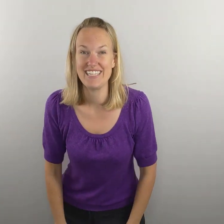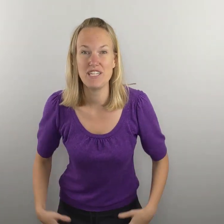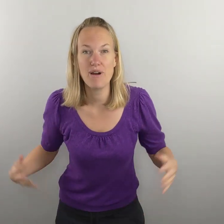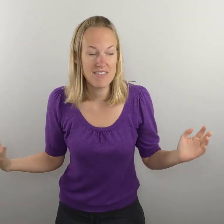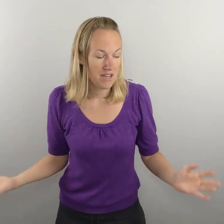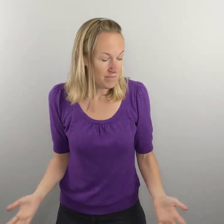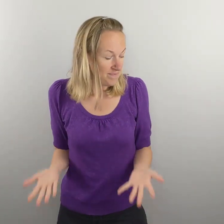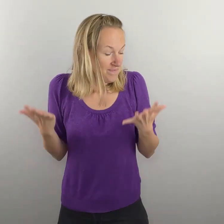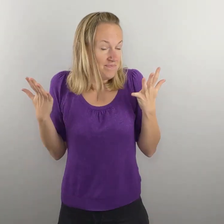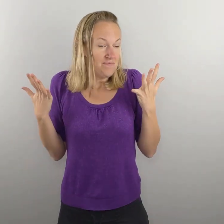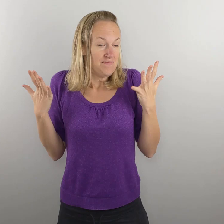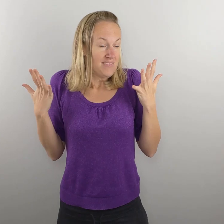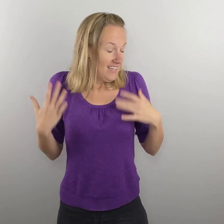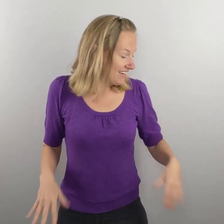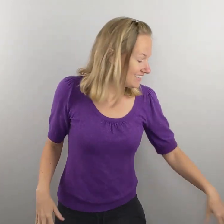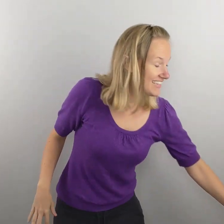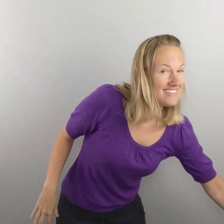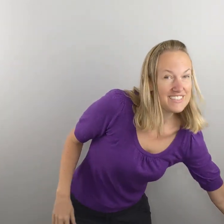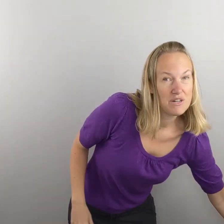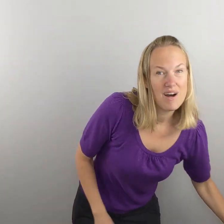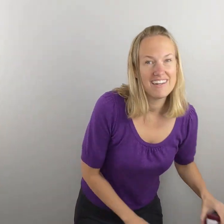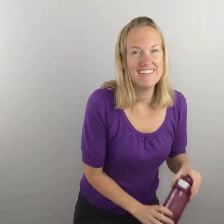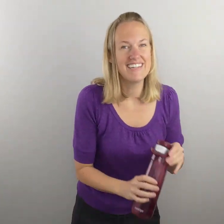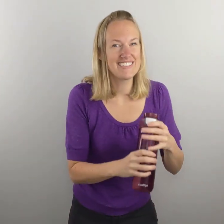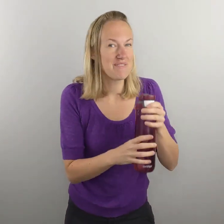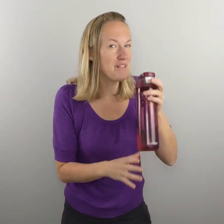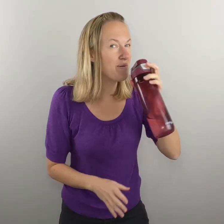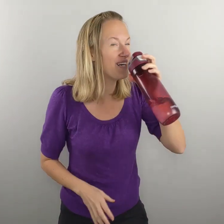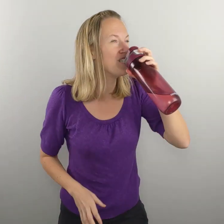deep breath. I'm gonna take a little drink of water because I'm a little parched.